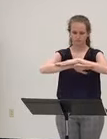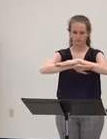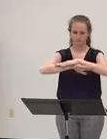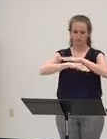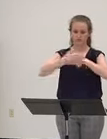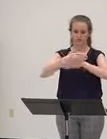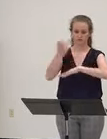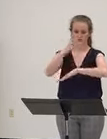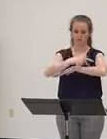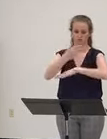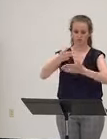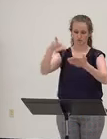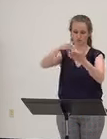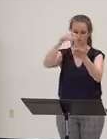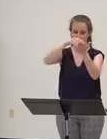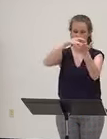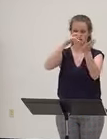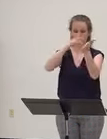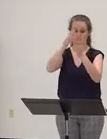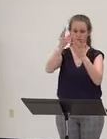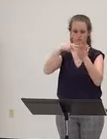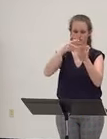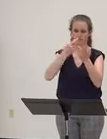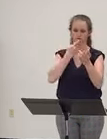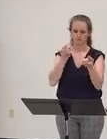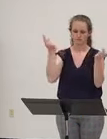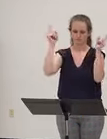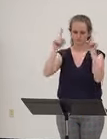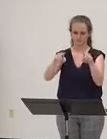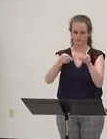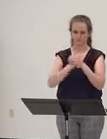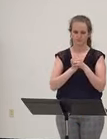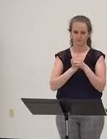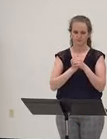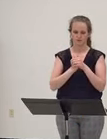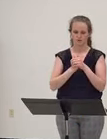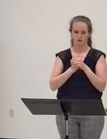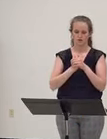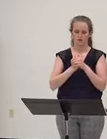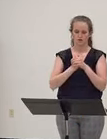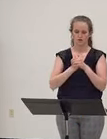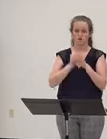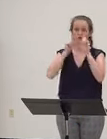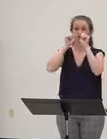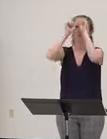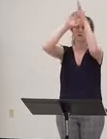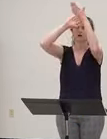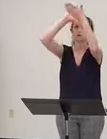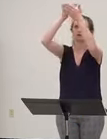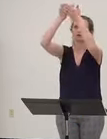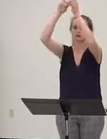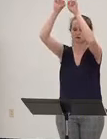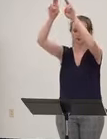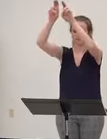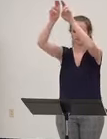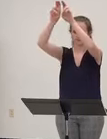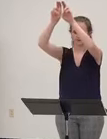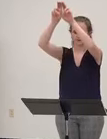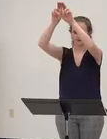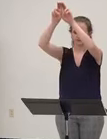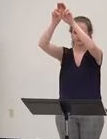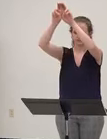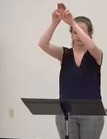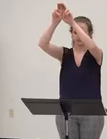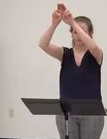was buried, and rose again on the third day in accordance with the Scriptures. He ascended into heaven and